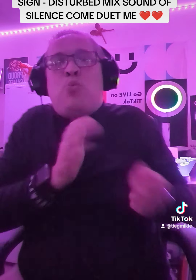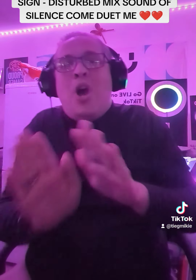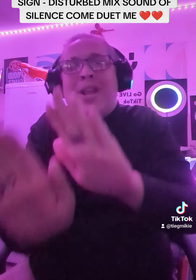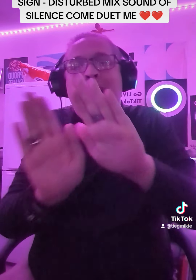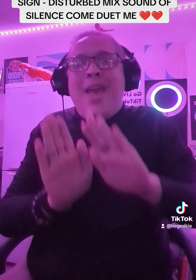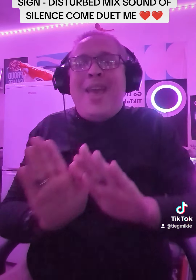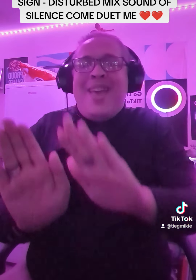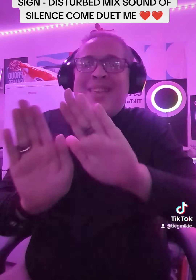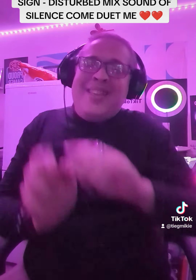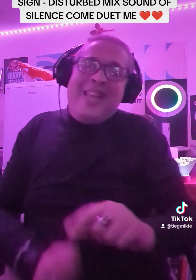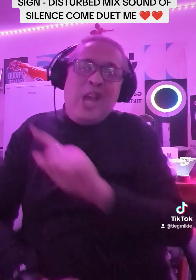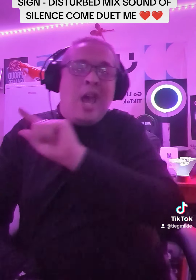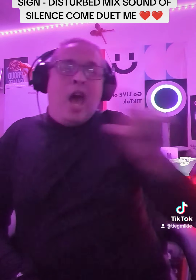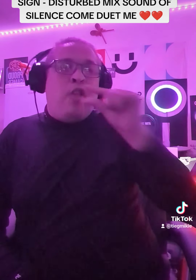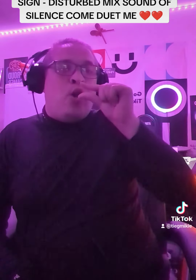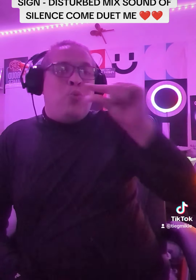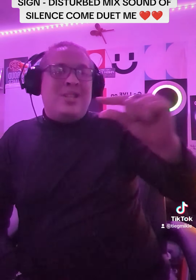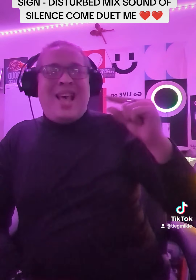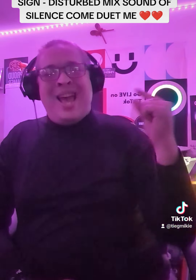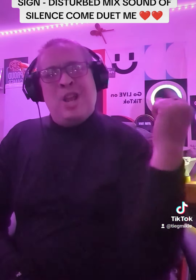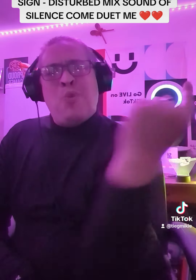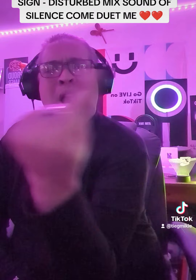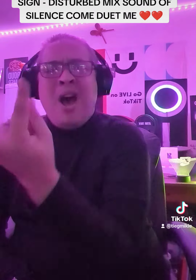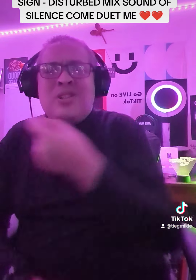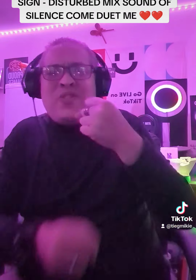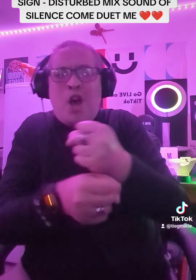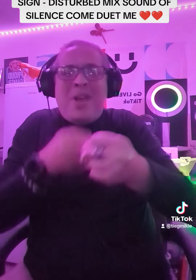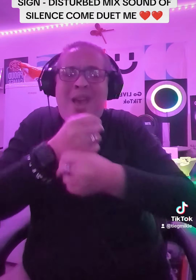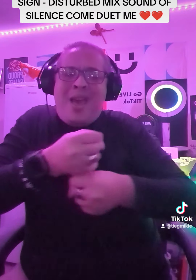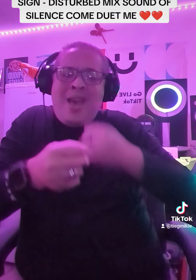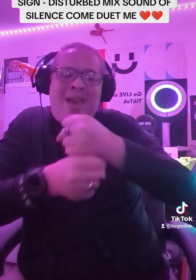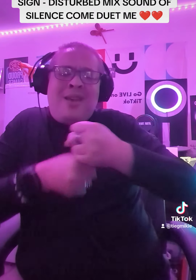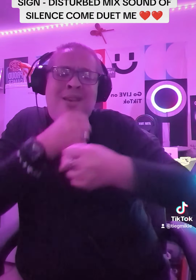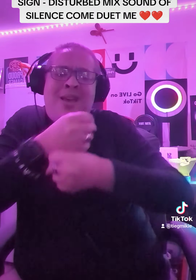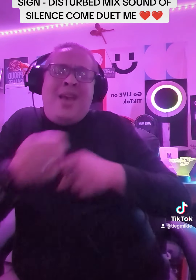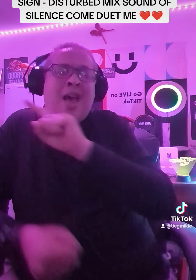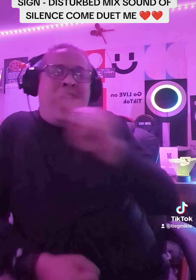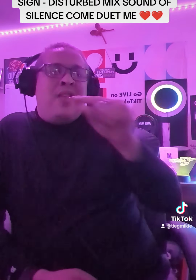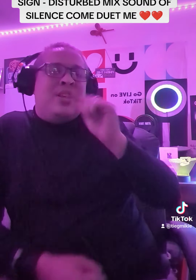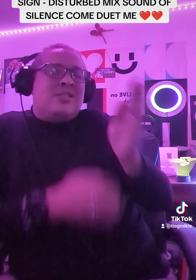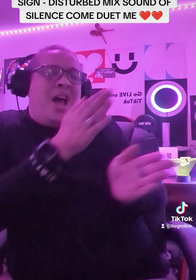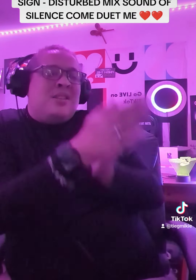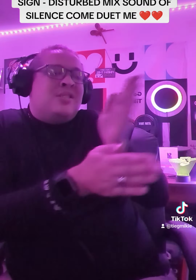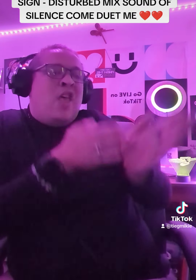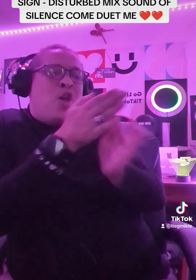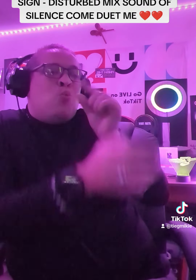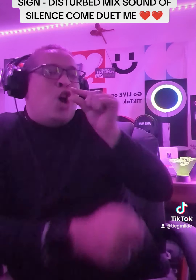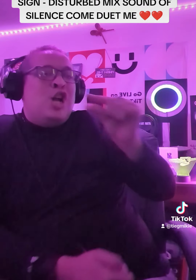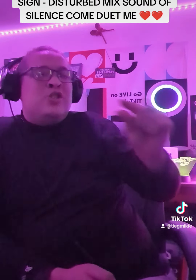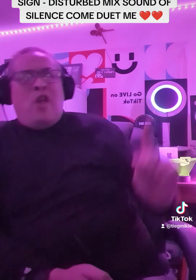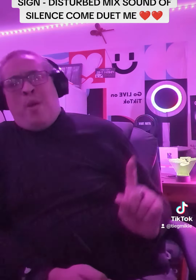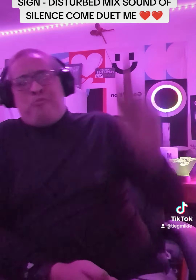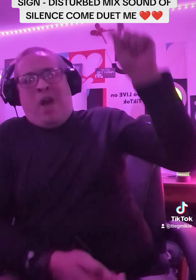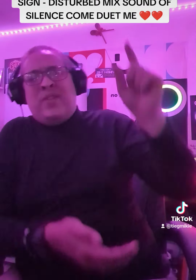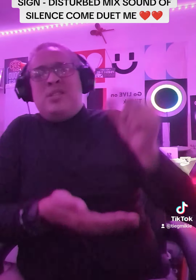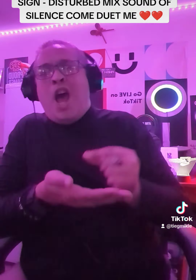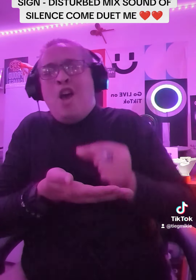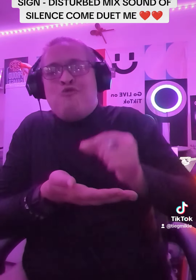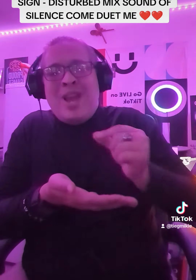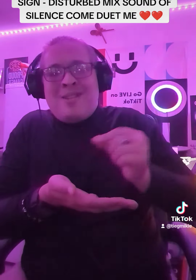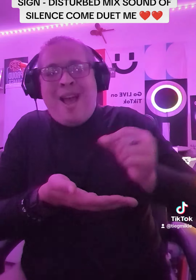his warning Hear the words that it was forming In the signs and the words and the